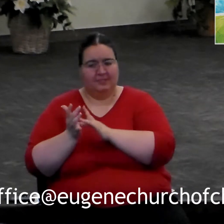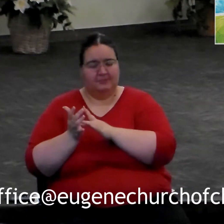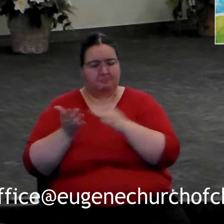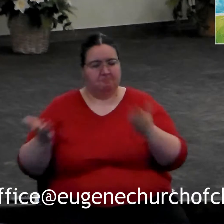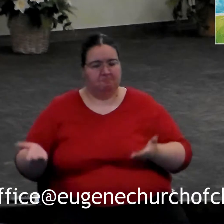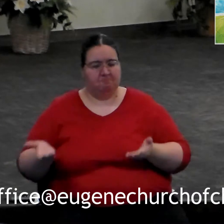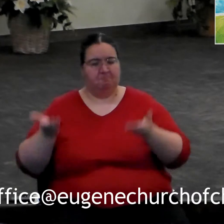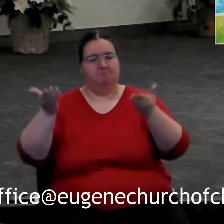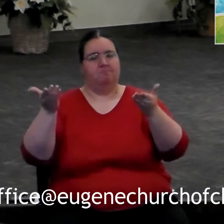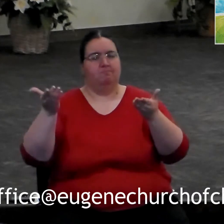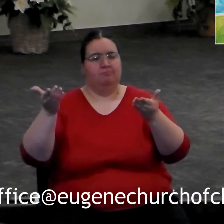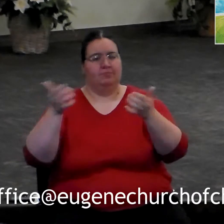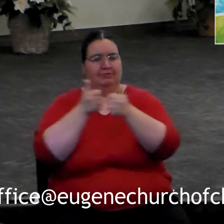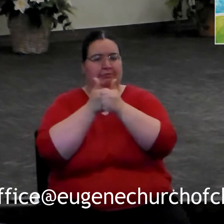begin by denying themselves.